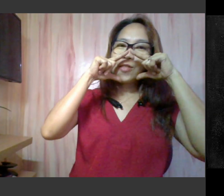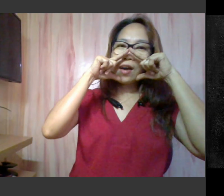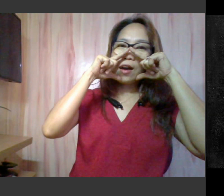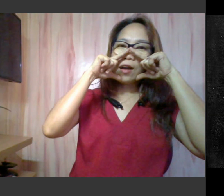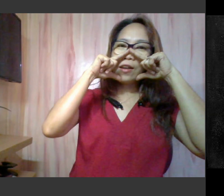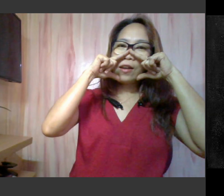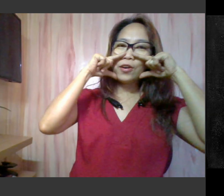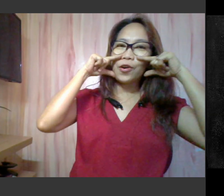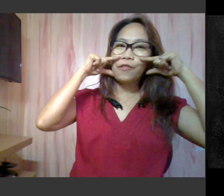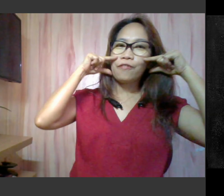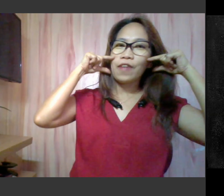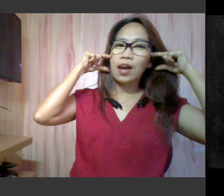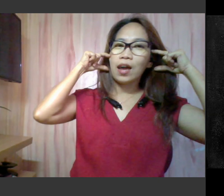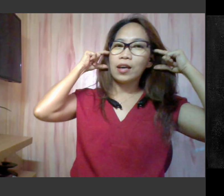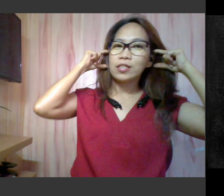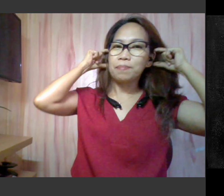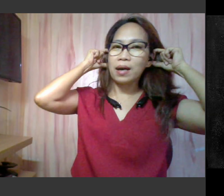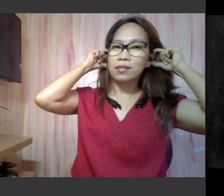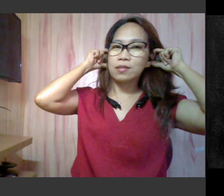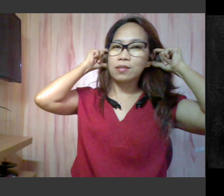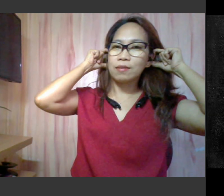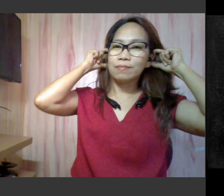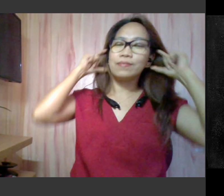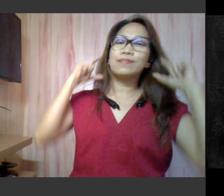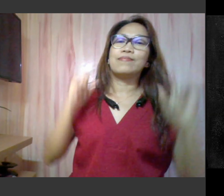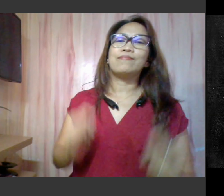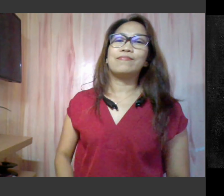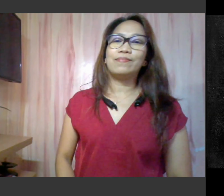and then your face mask.